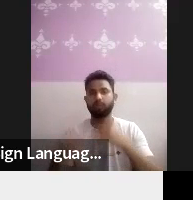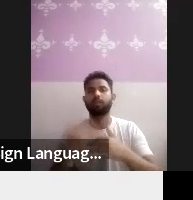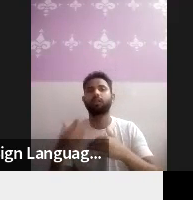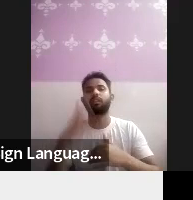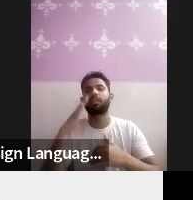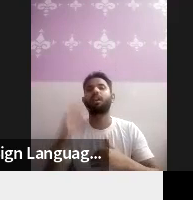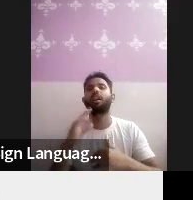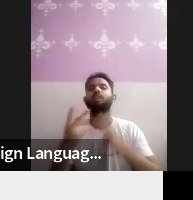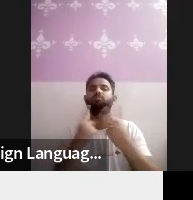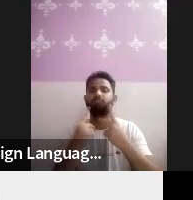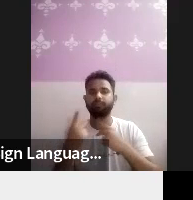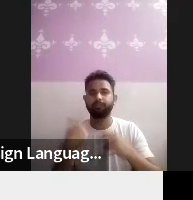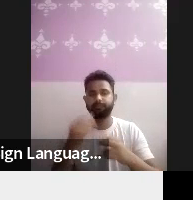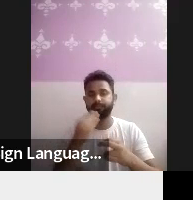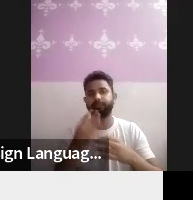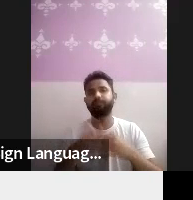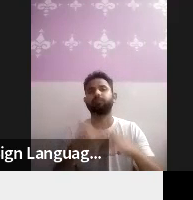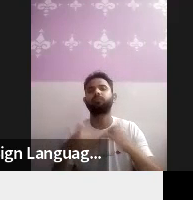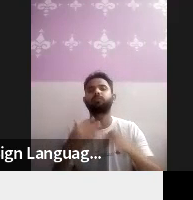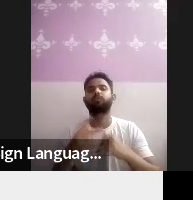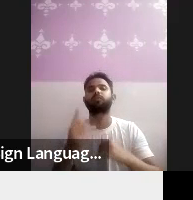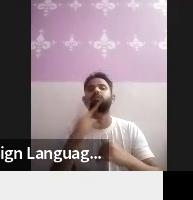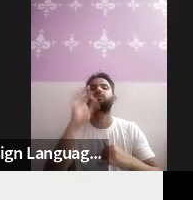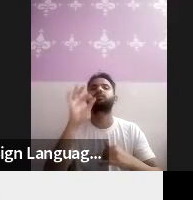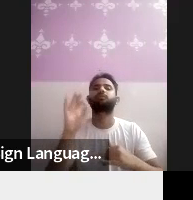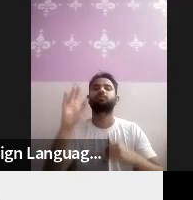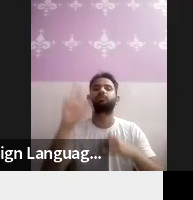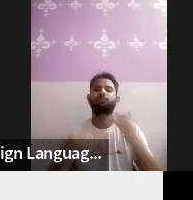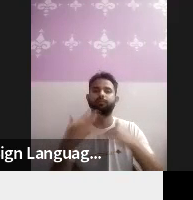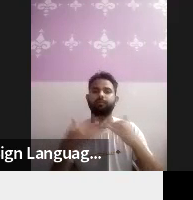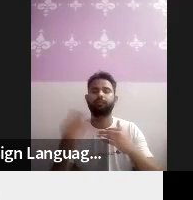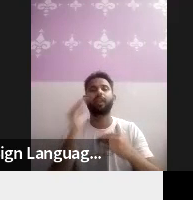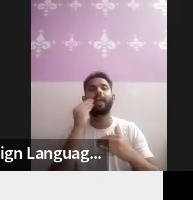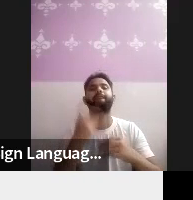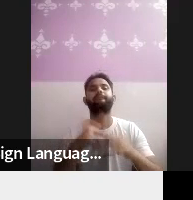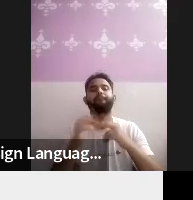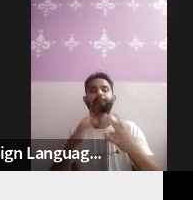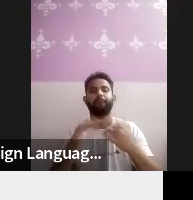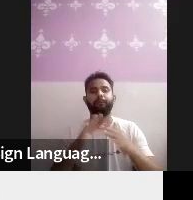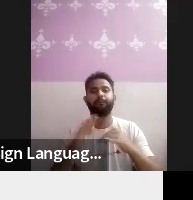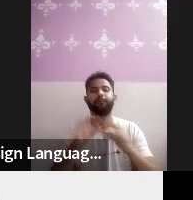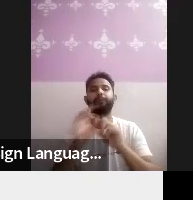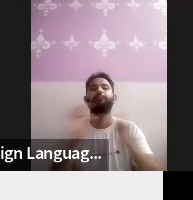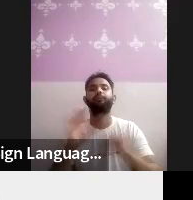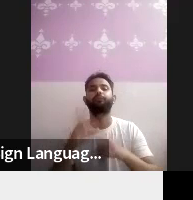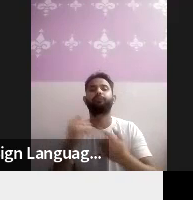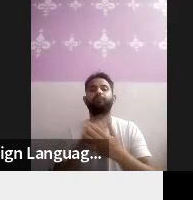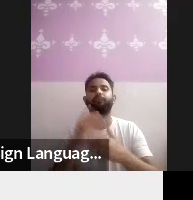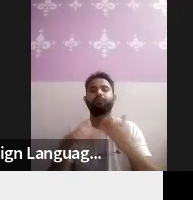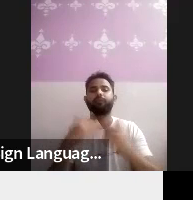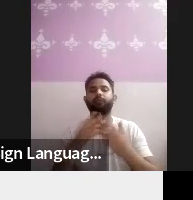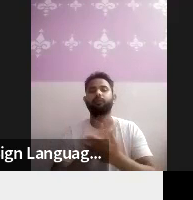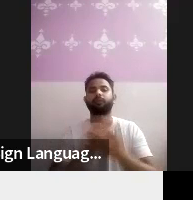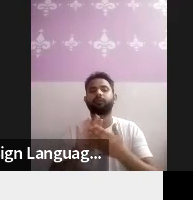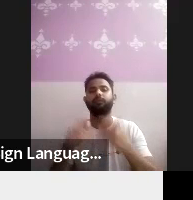seen, the things that have been, let's say there's a handrail missing, what will happen is that they'll put in a handrail, but it'll be the wrong height, or it won't have